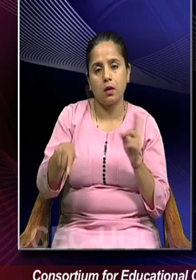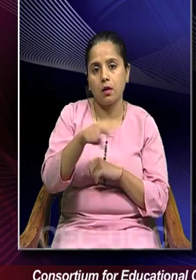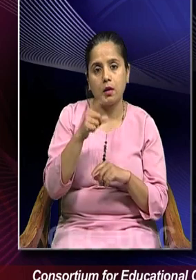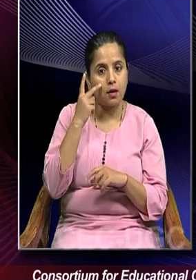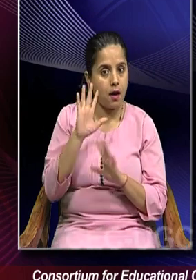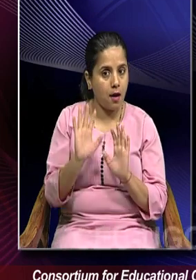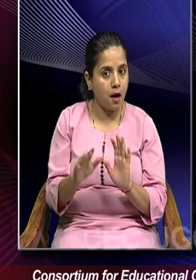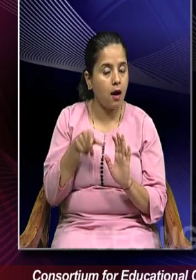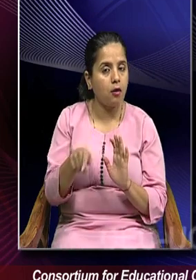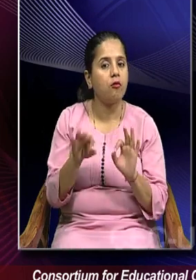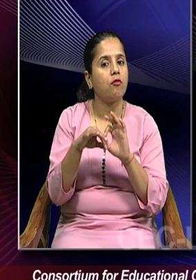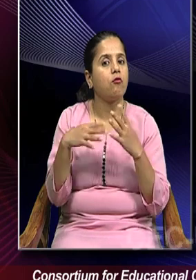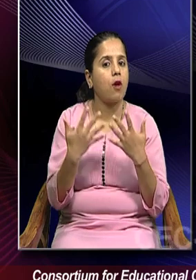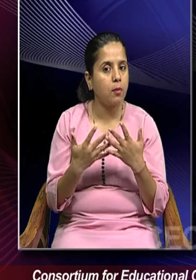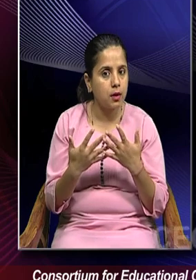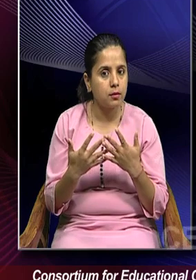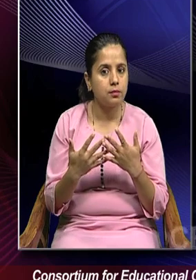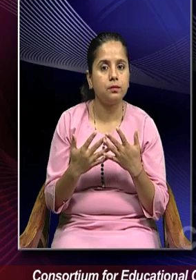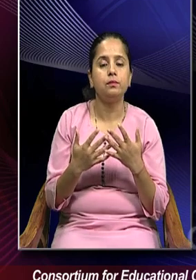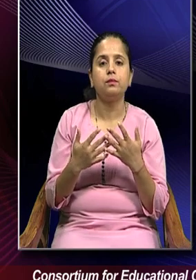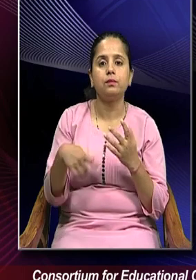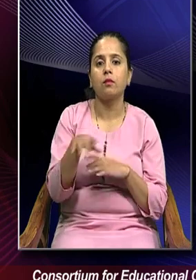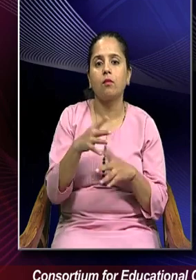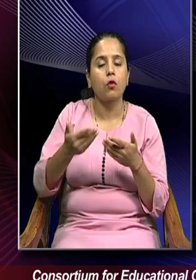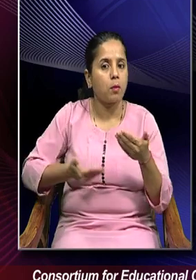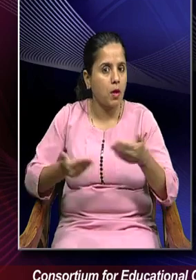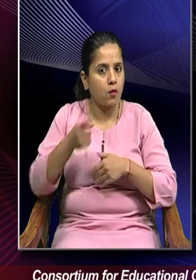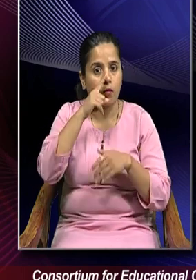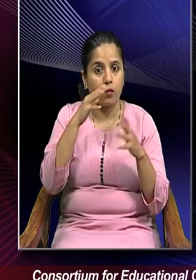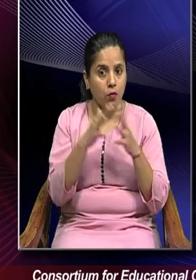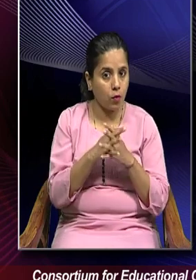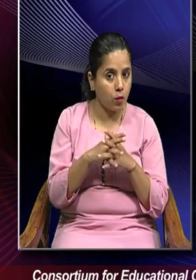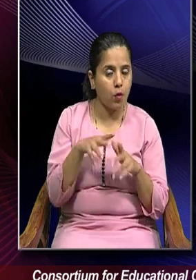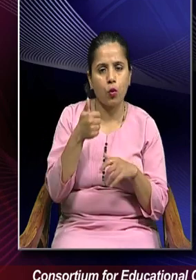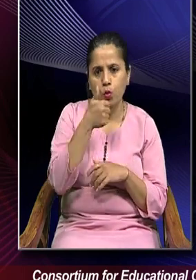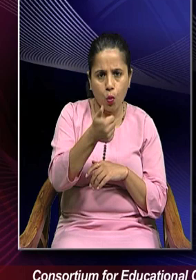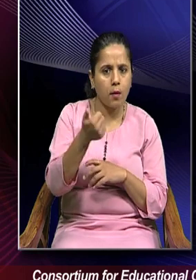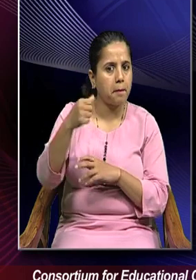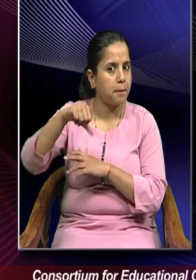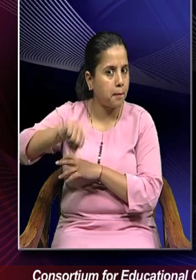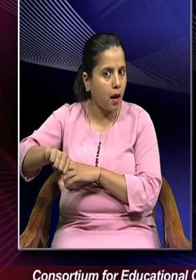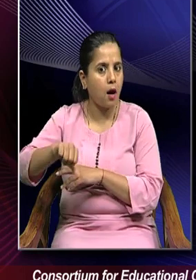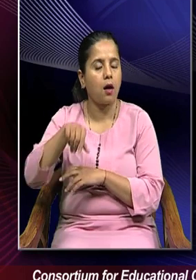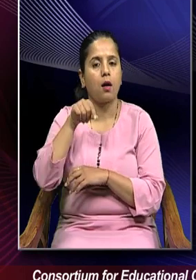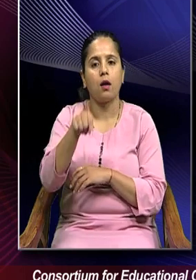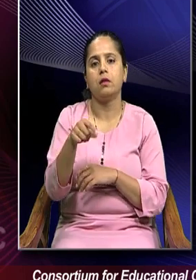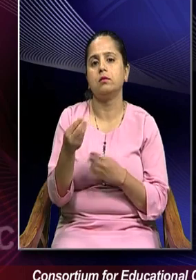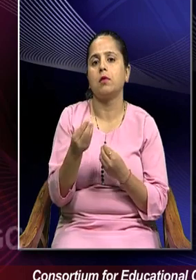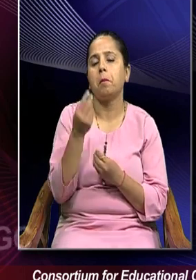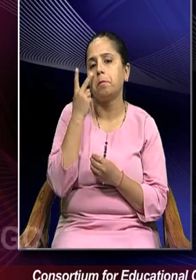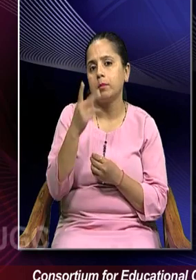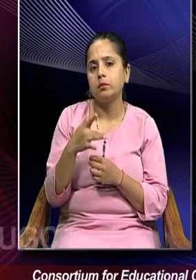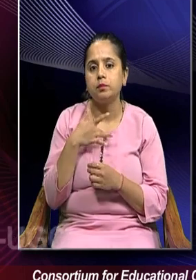in the family, and how the behavior of women, whether the good or bad women in that sense, whether